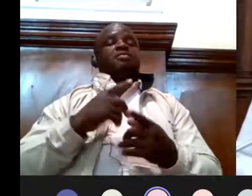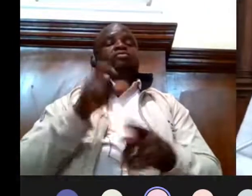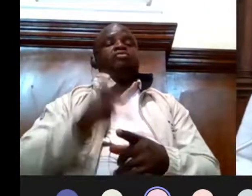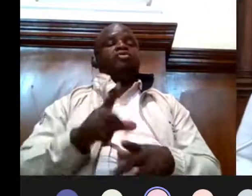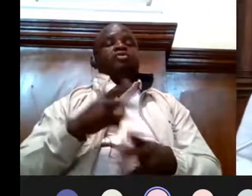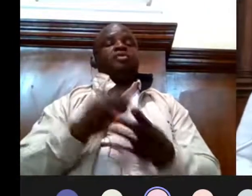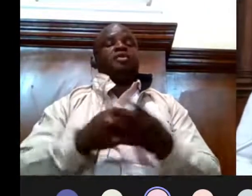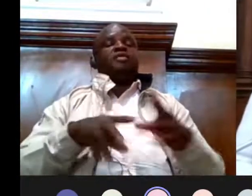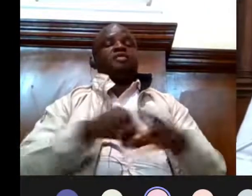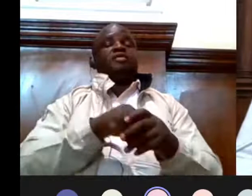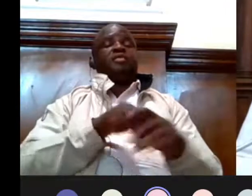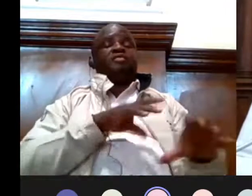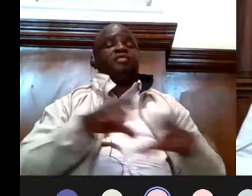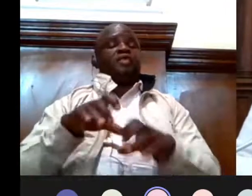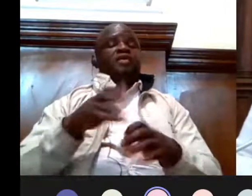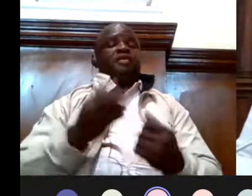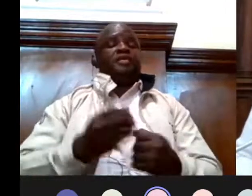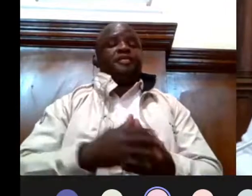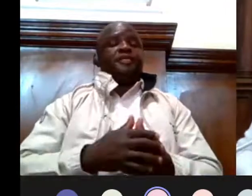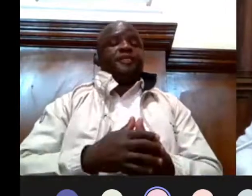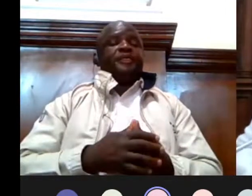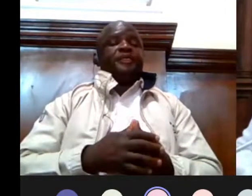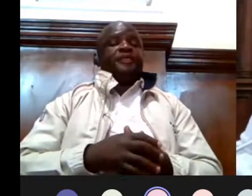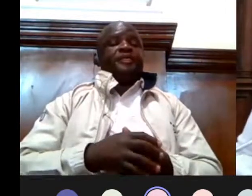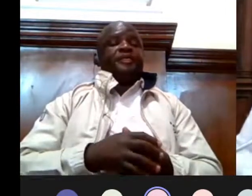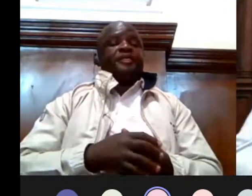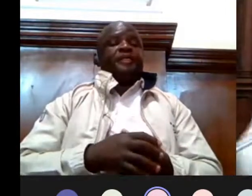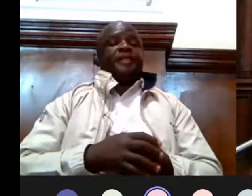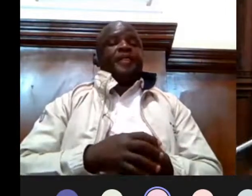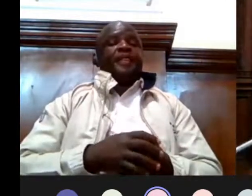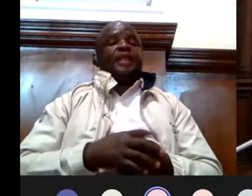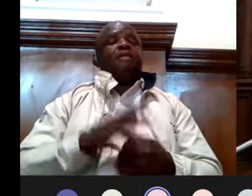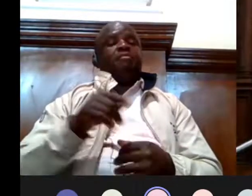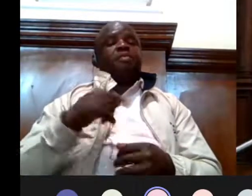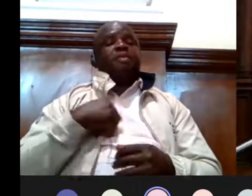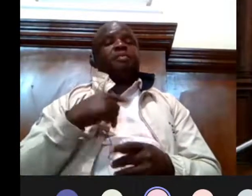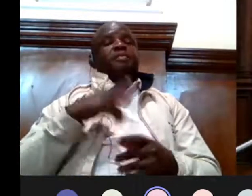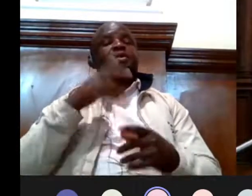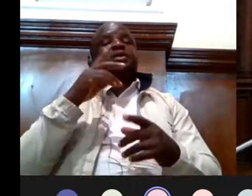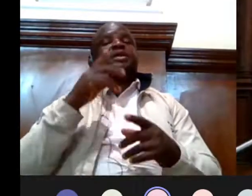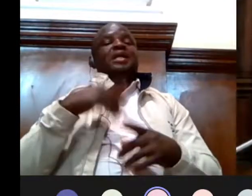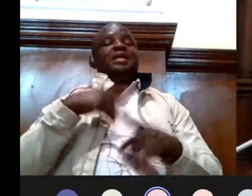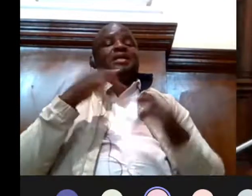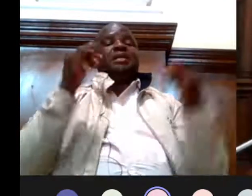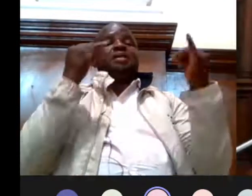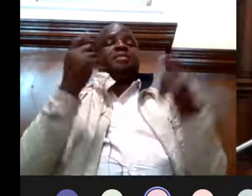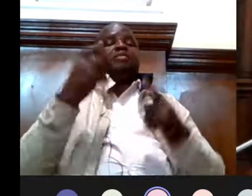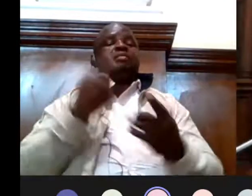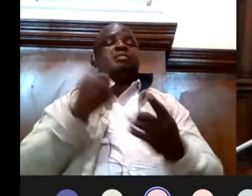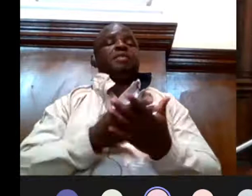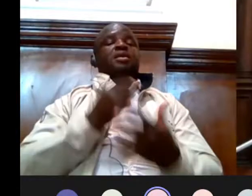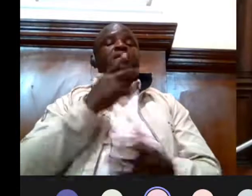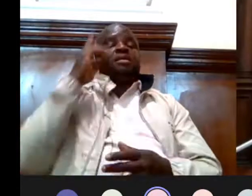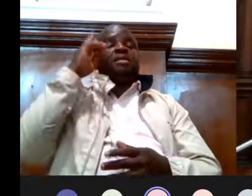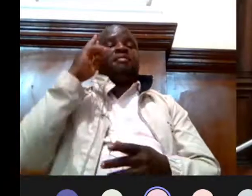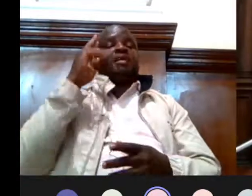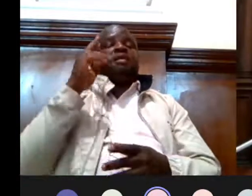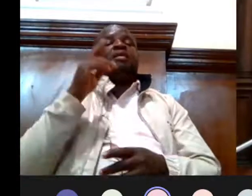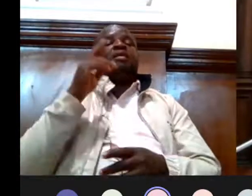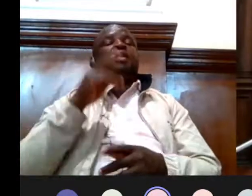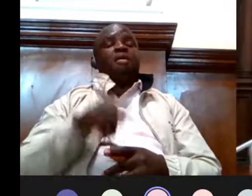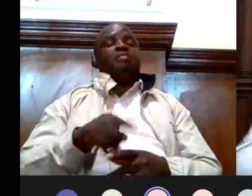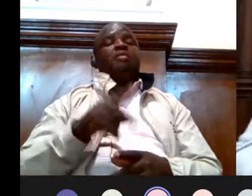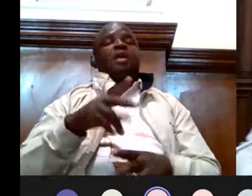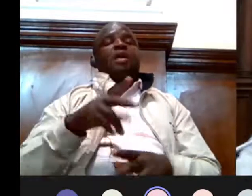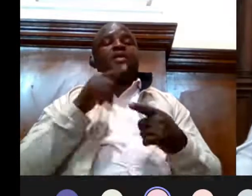who is duty-bound not to only celebrate, but to commemorate the life of an icon